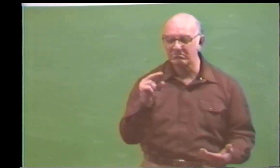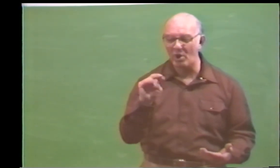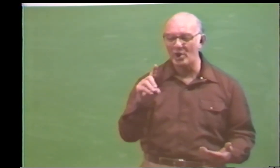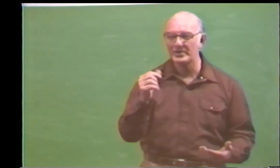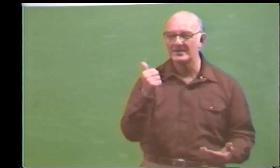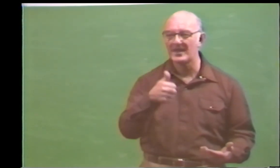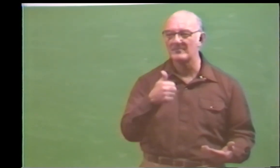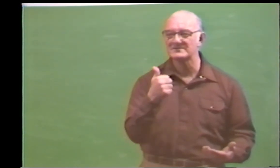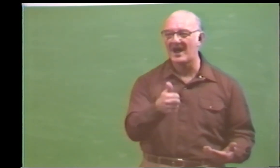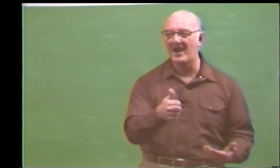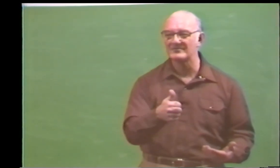unburden themselves.